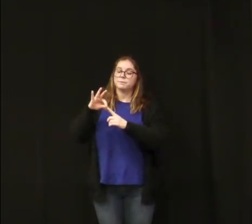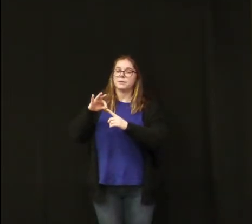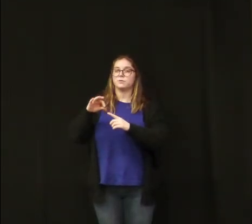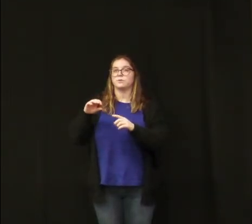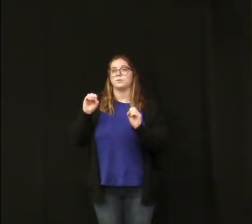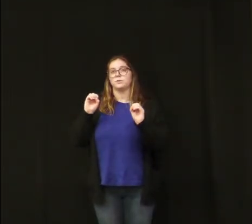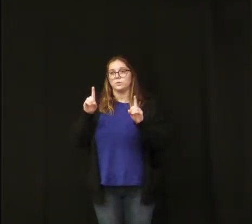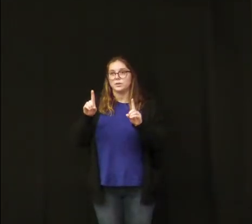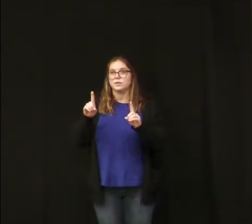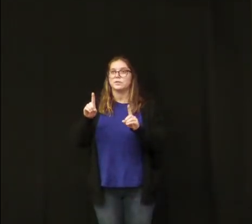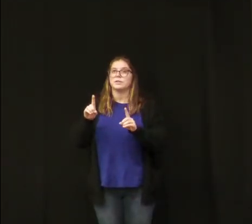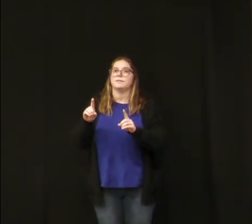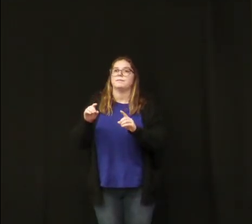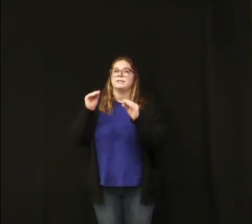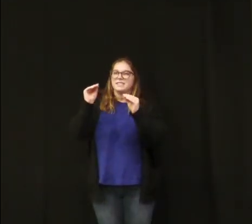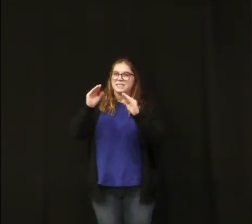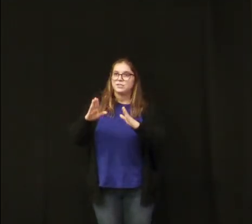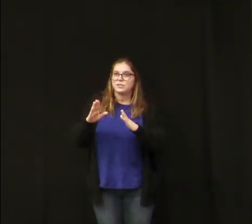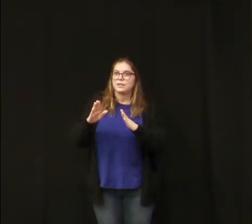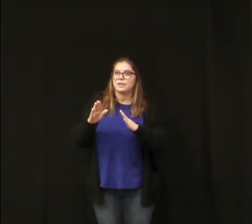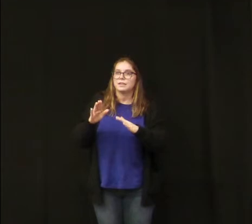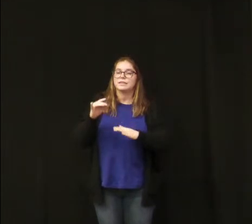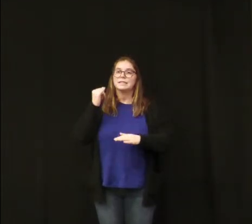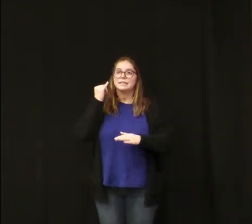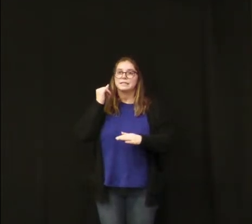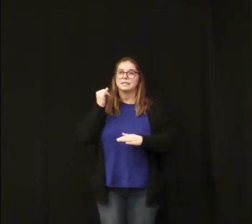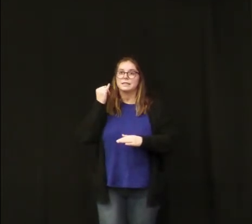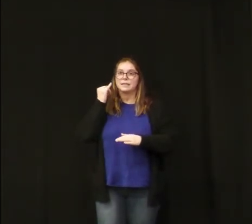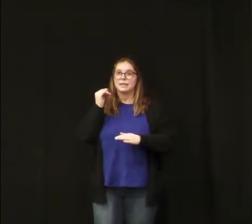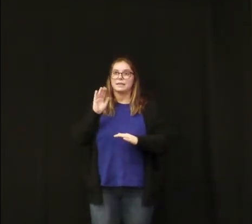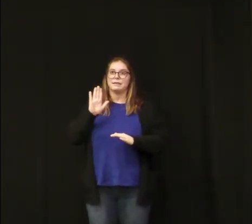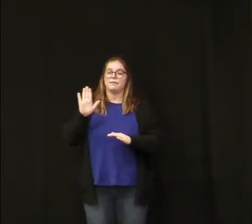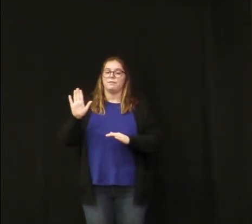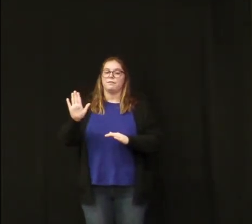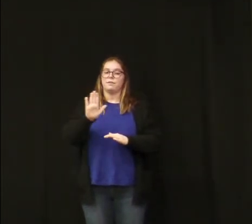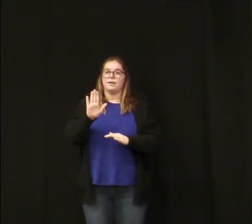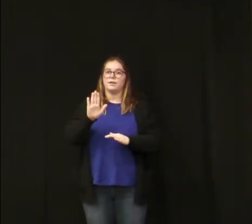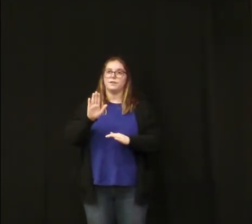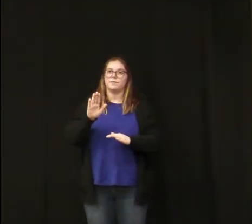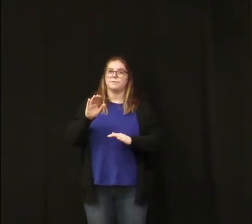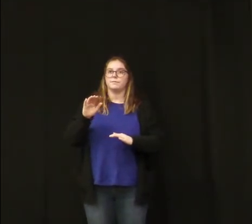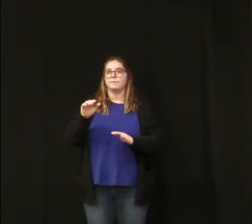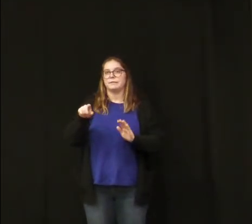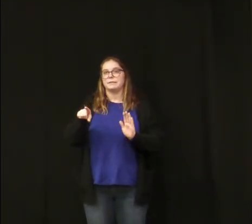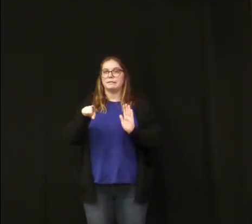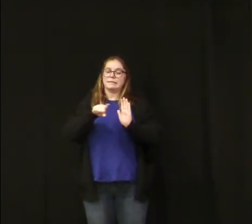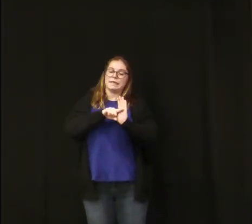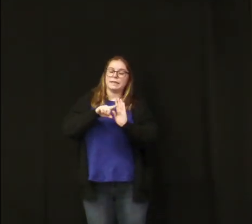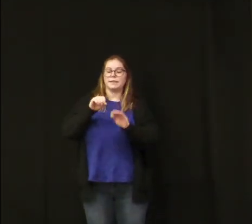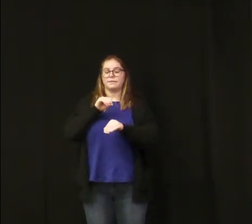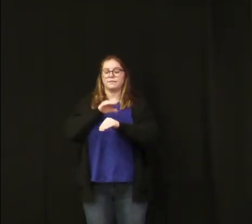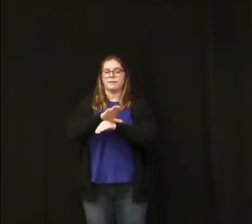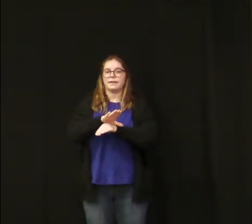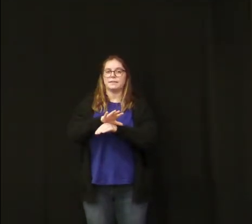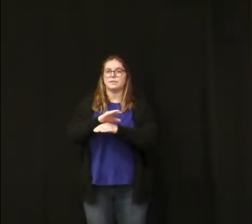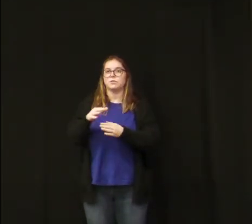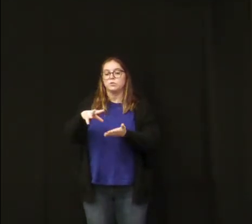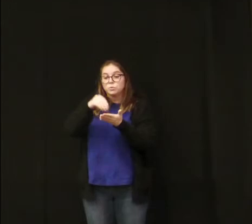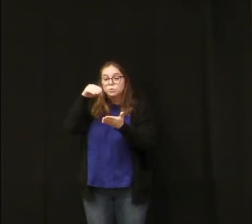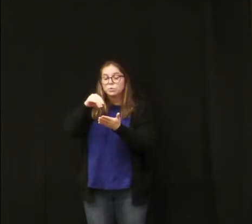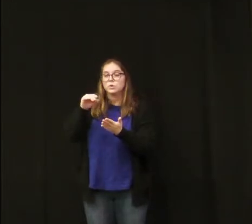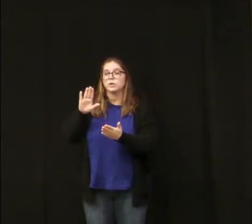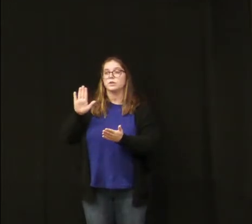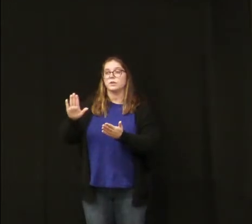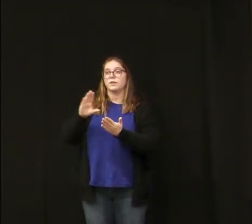have an adverse effect on their access to the curriculum, right? So I'm going to show you an